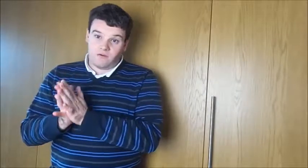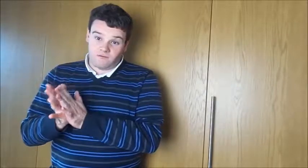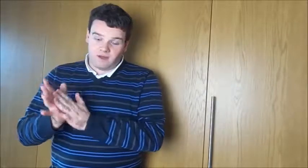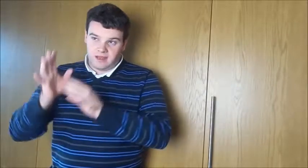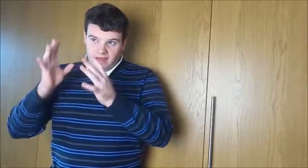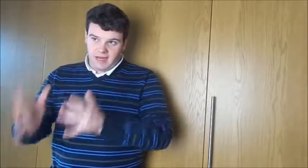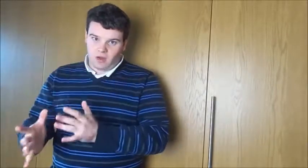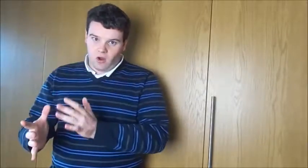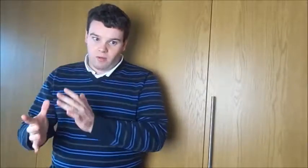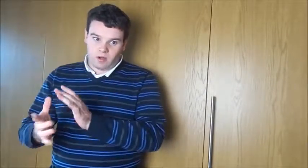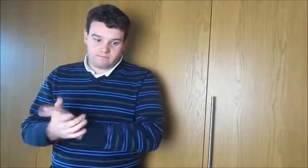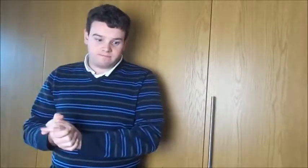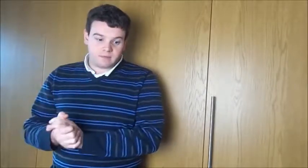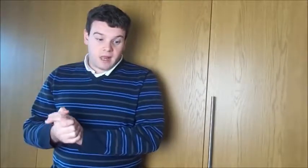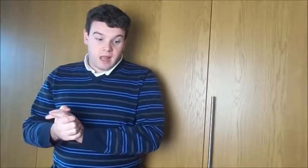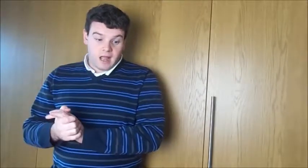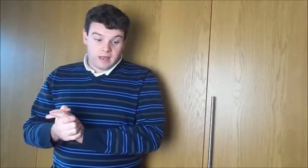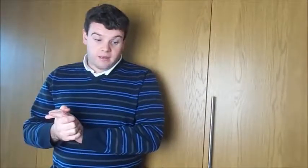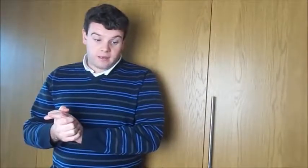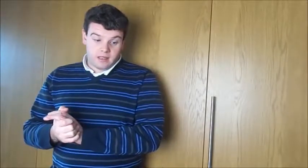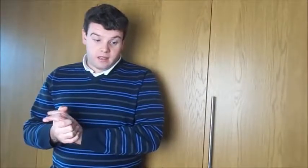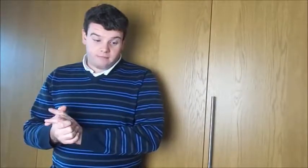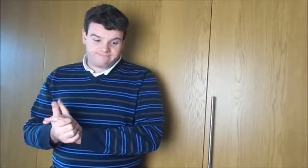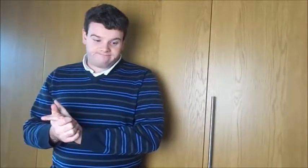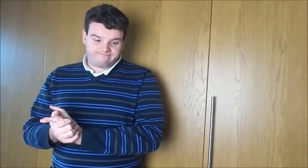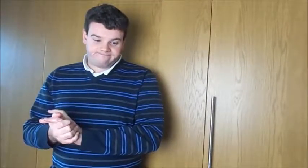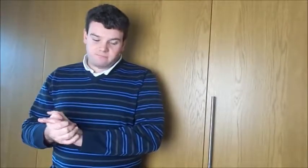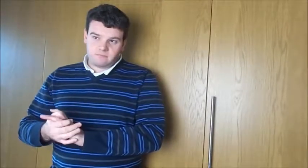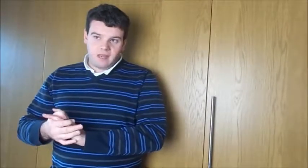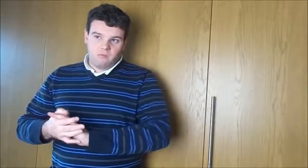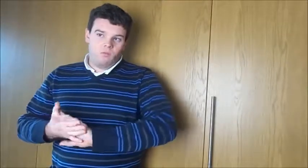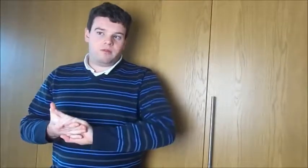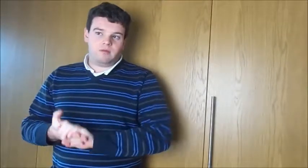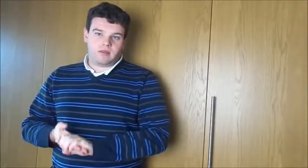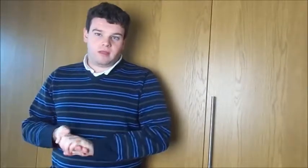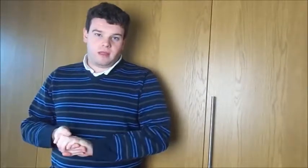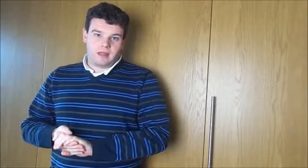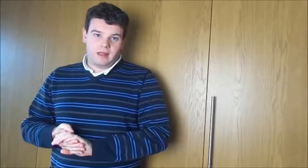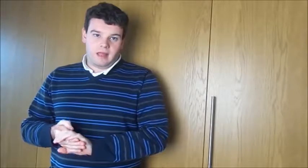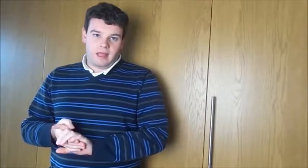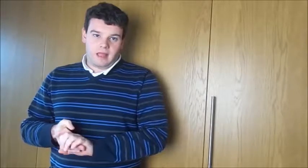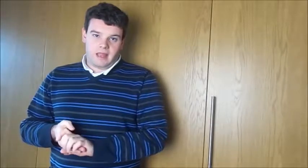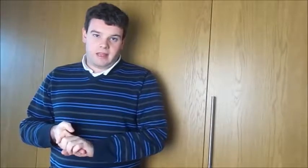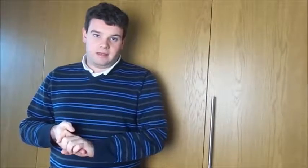1803 in Coburg. And it wasn't a